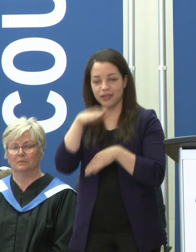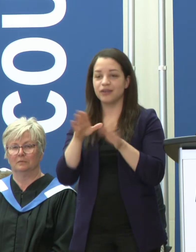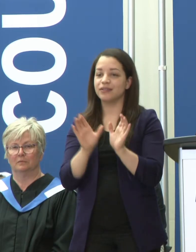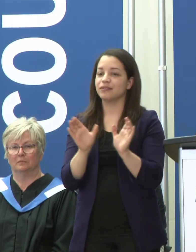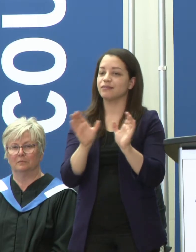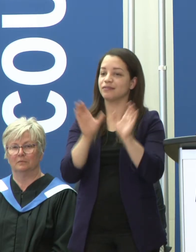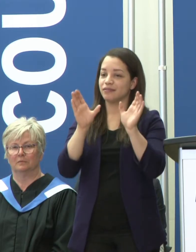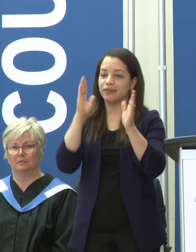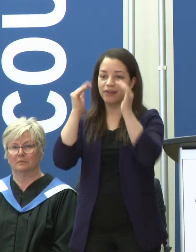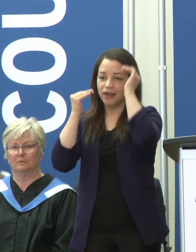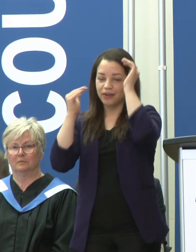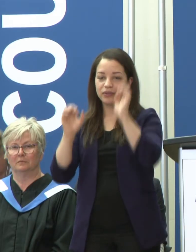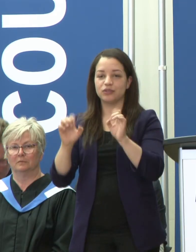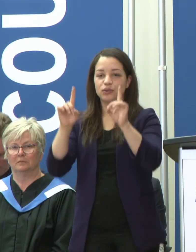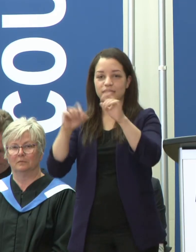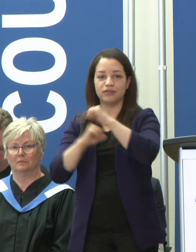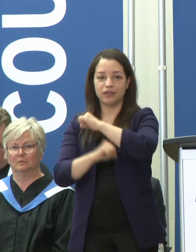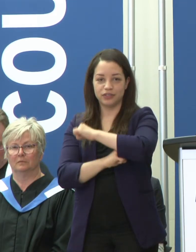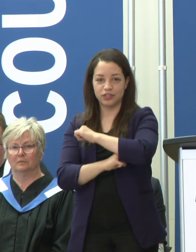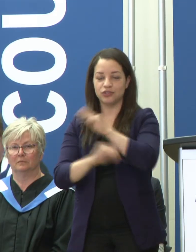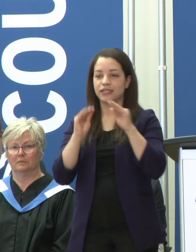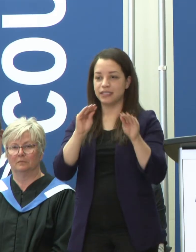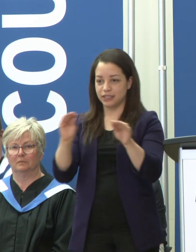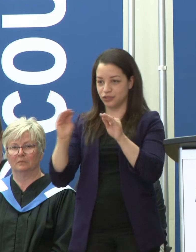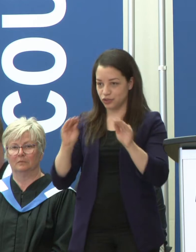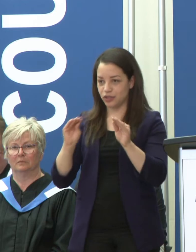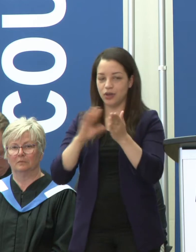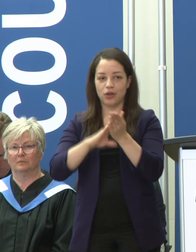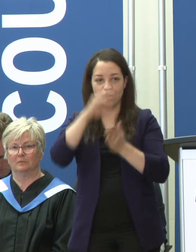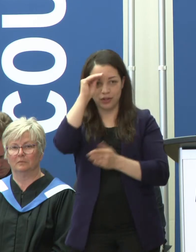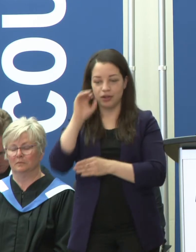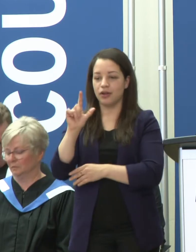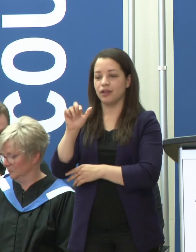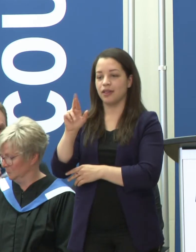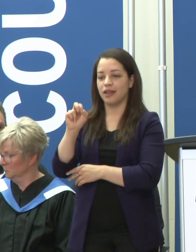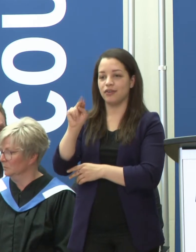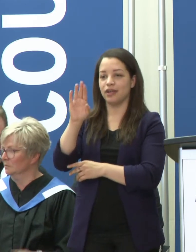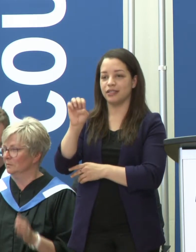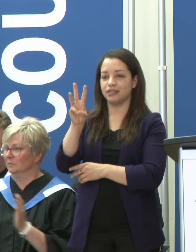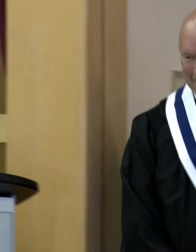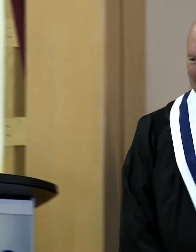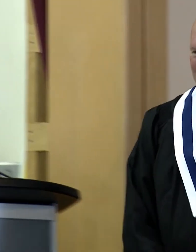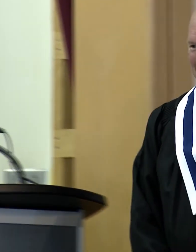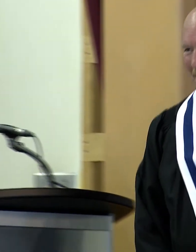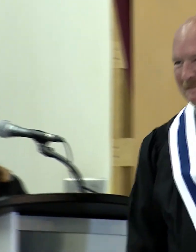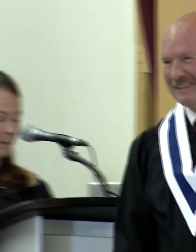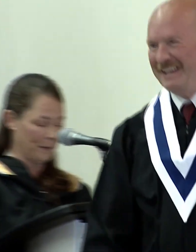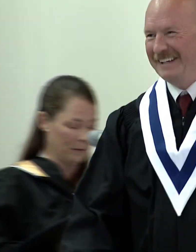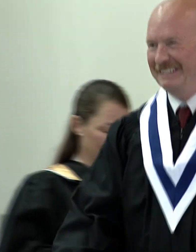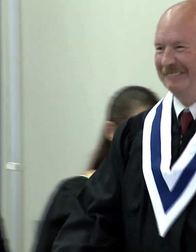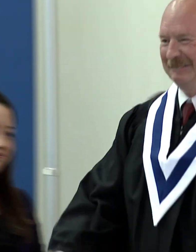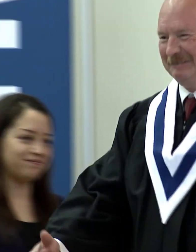Certificate in Adult Education Foundations, Teaching and Learning, Clarence Watt.